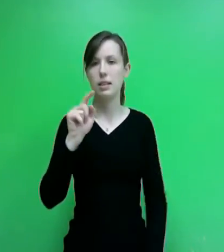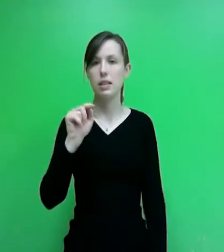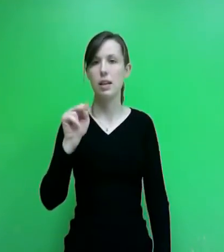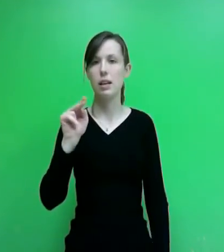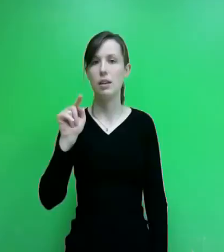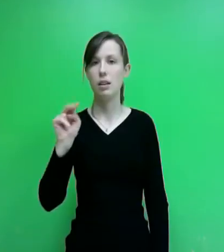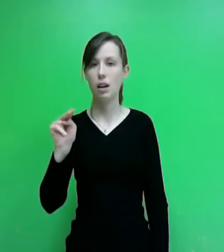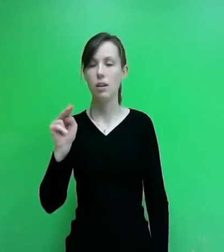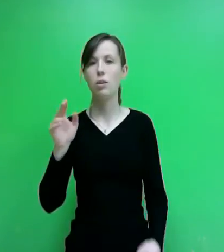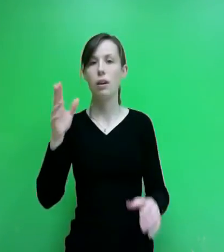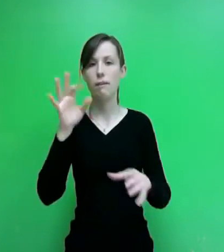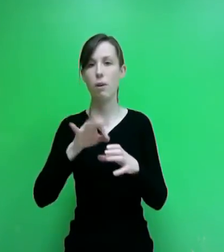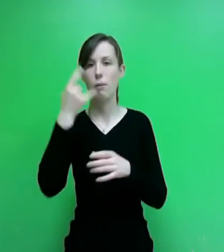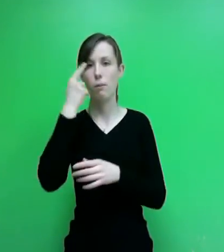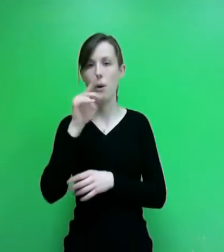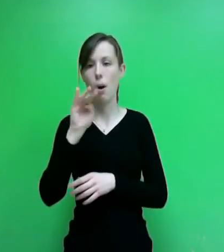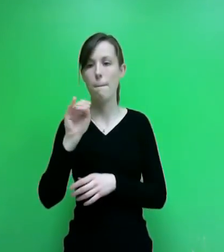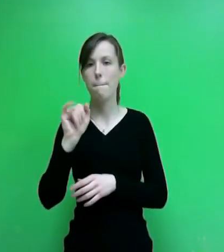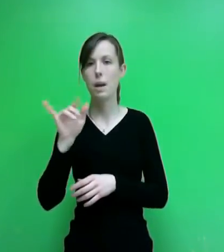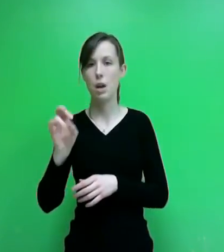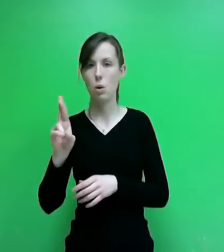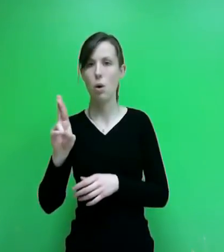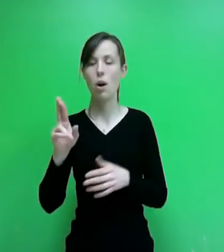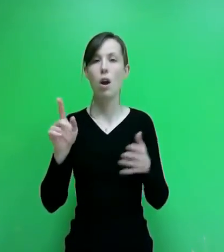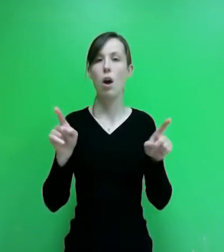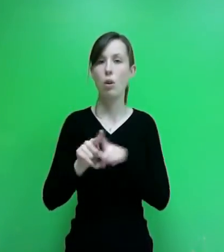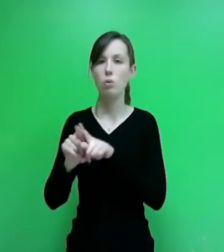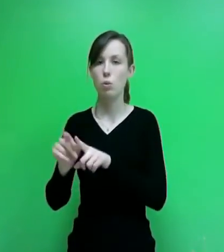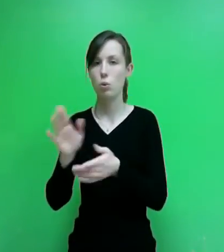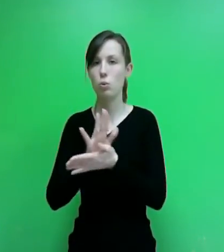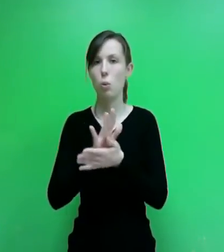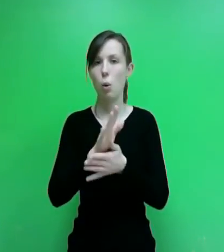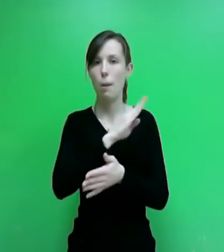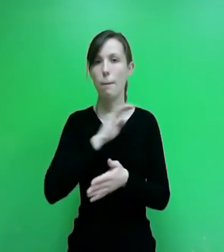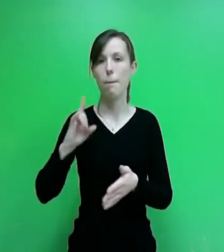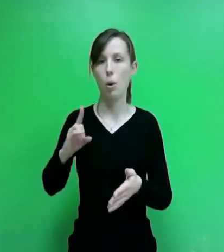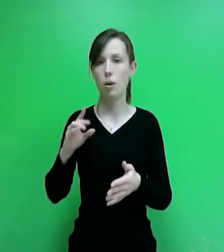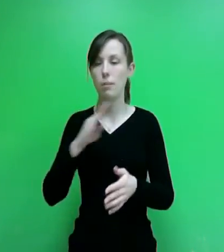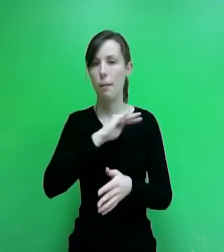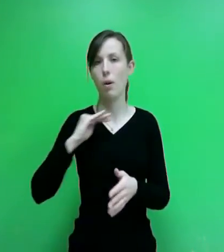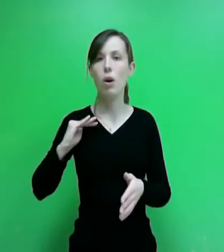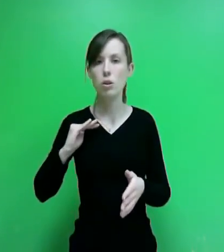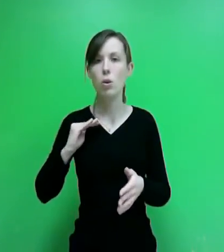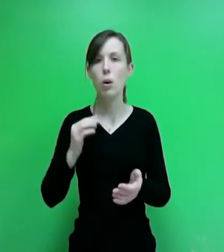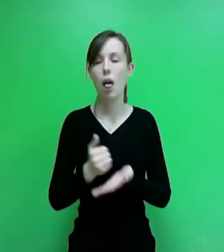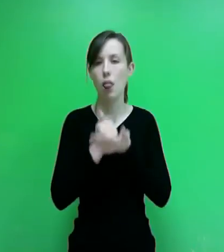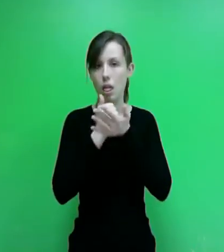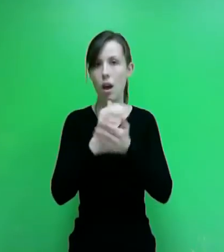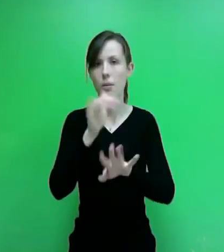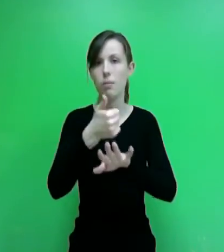people who help to make rules and things of that nature for our school. So something to keep in